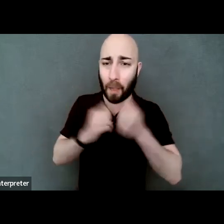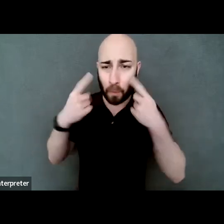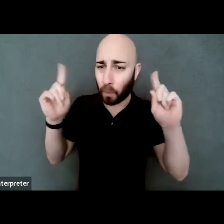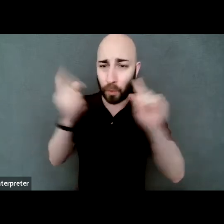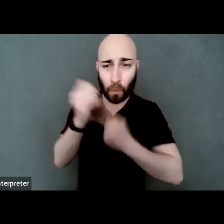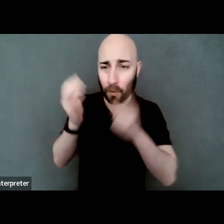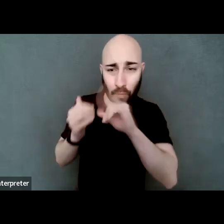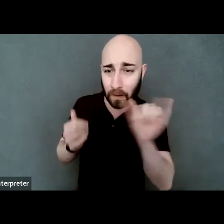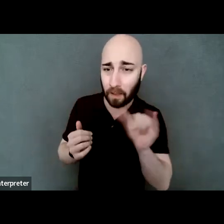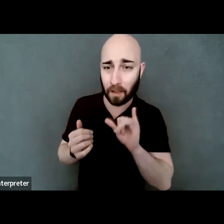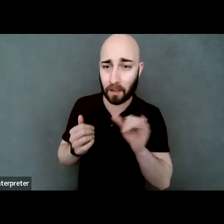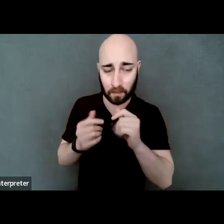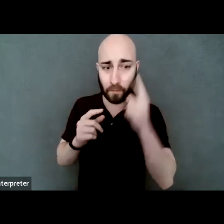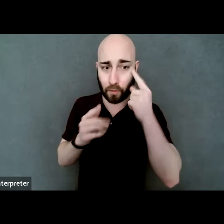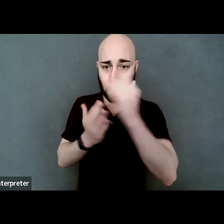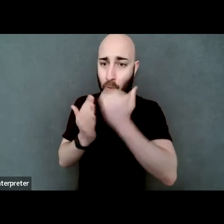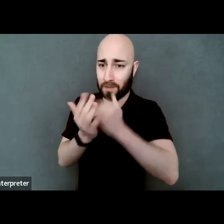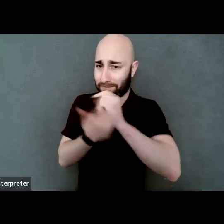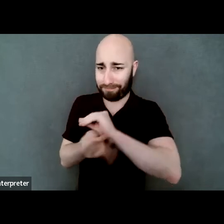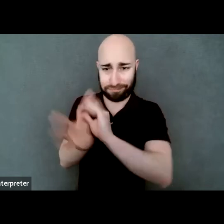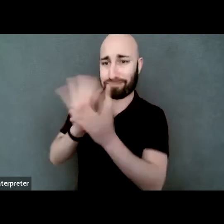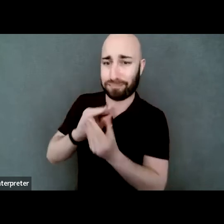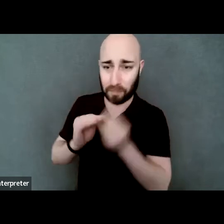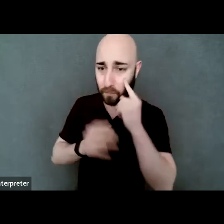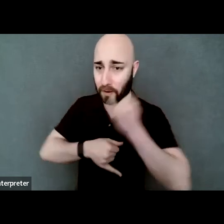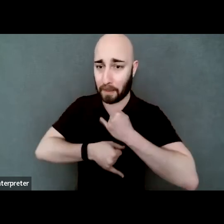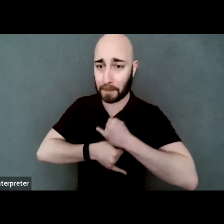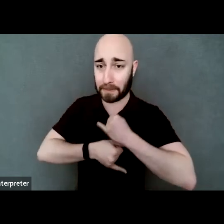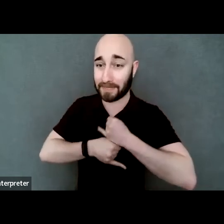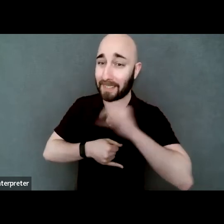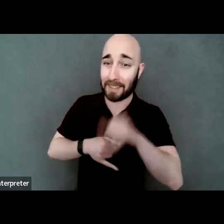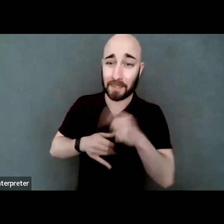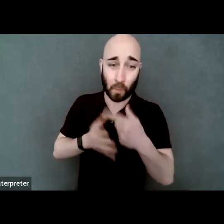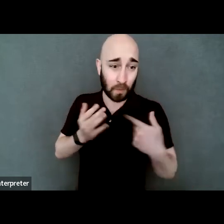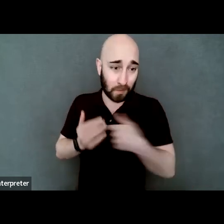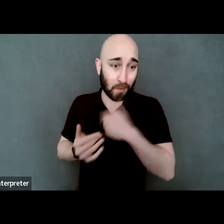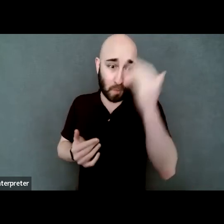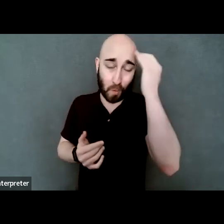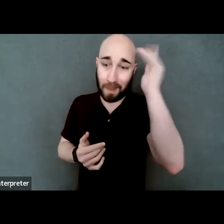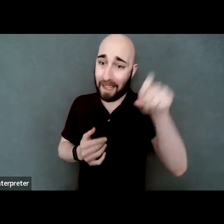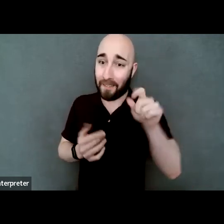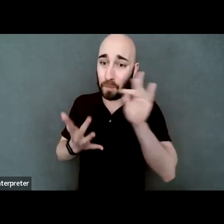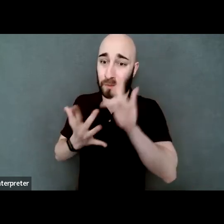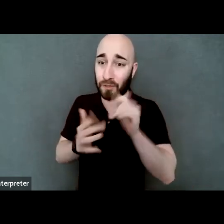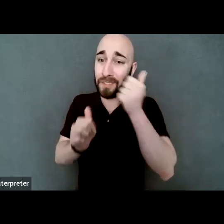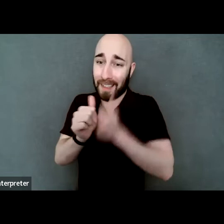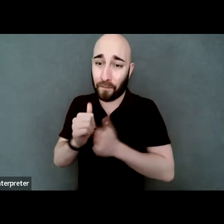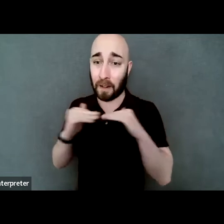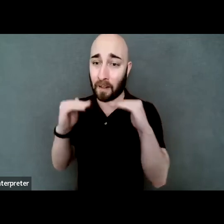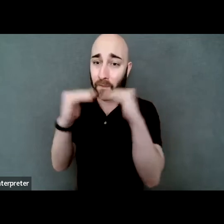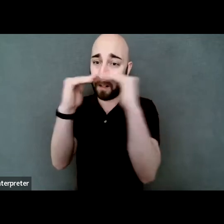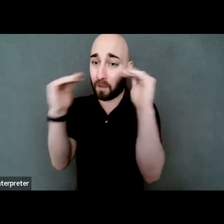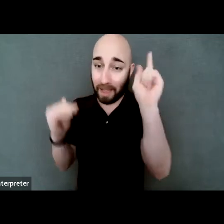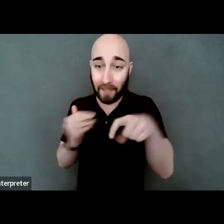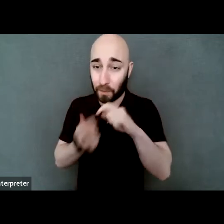covering the forest transformation change, because that's what we know we need to do is, you know, be